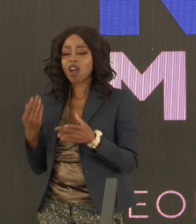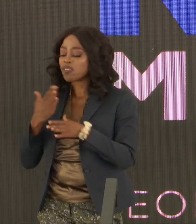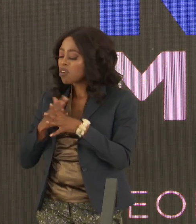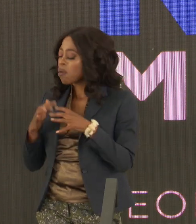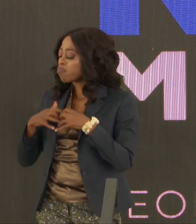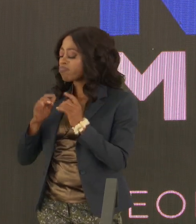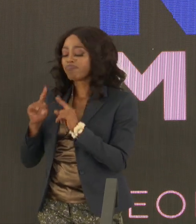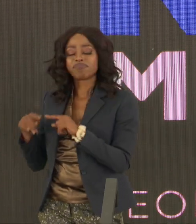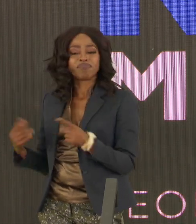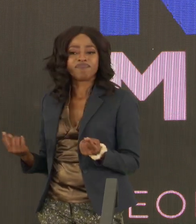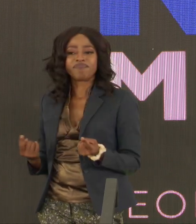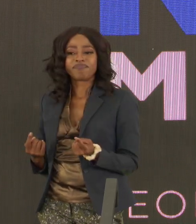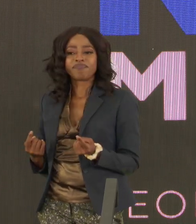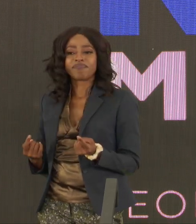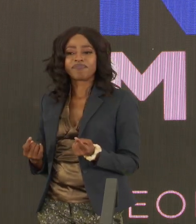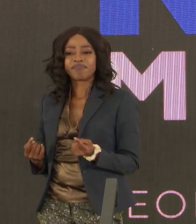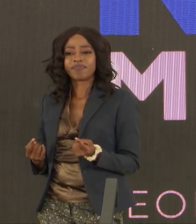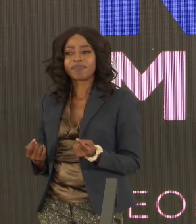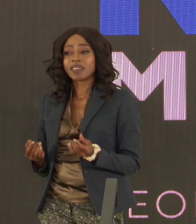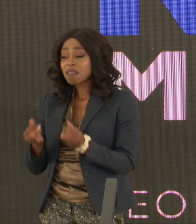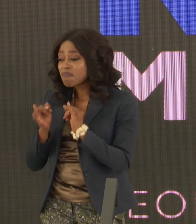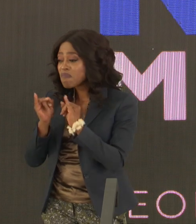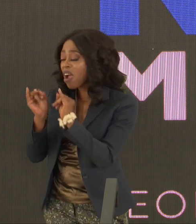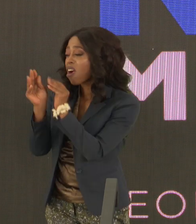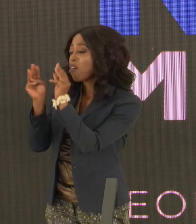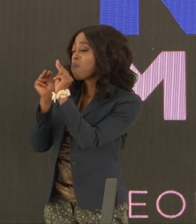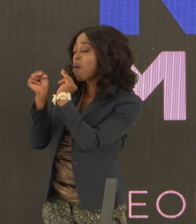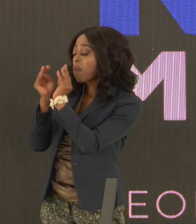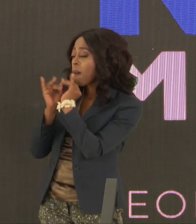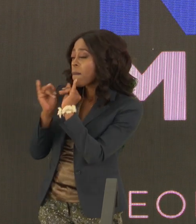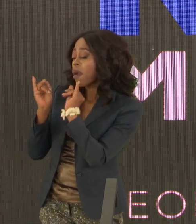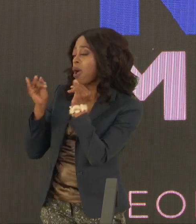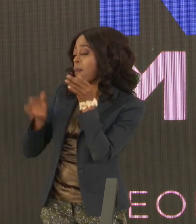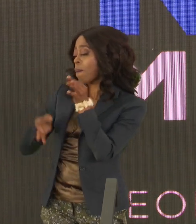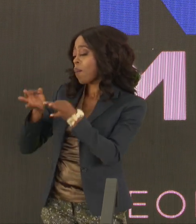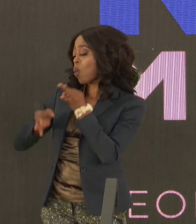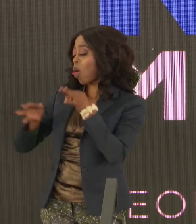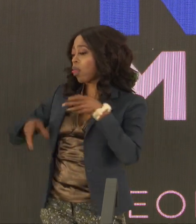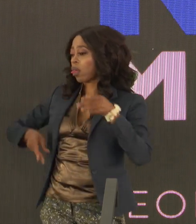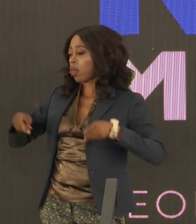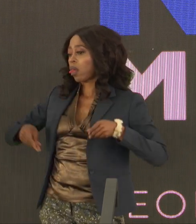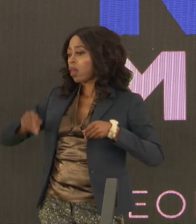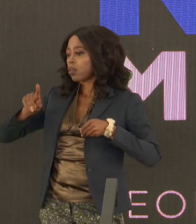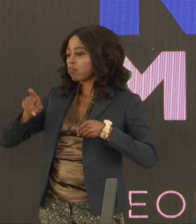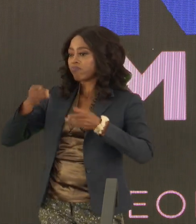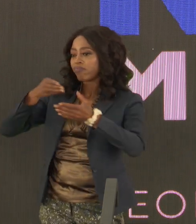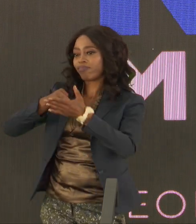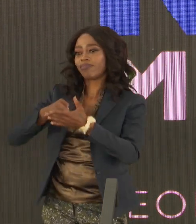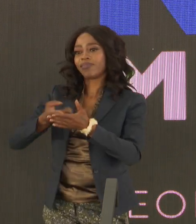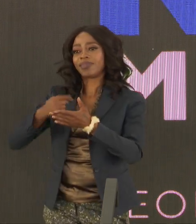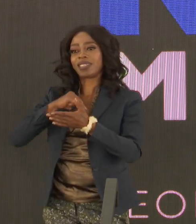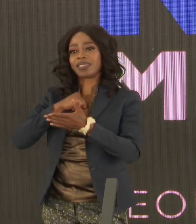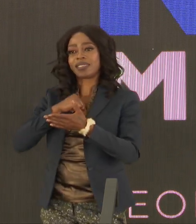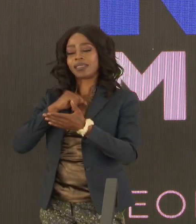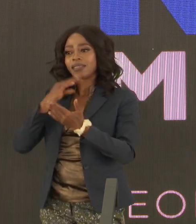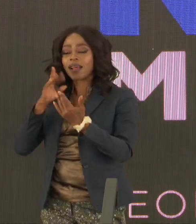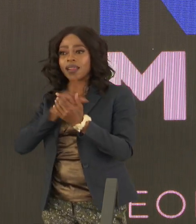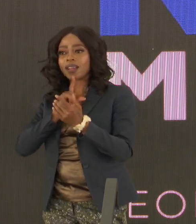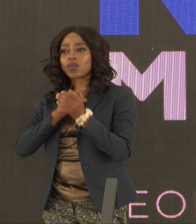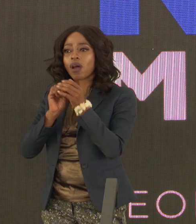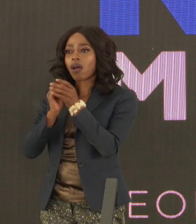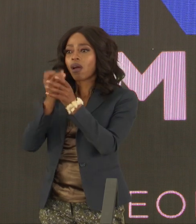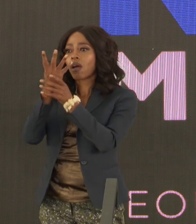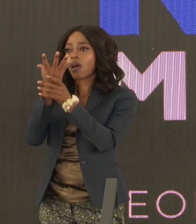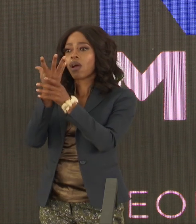created. Bad governance by bad politicians and corrupt political parties is standing in the way of prosperity and